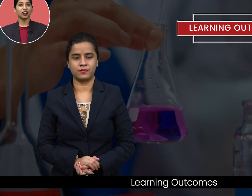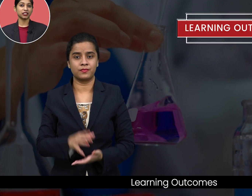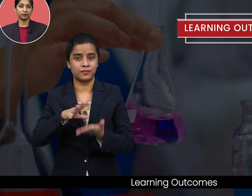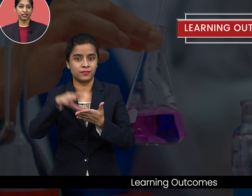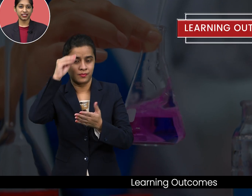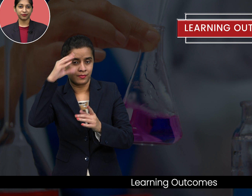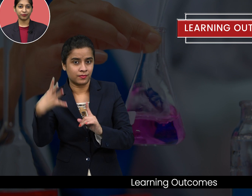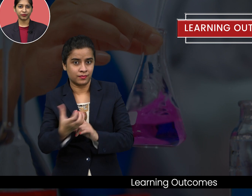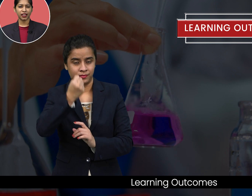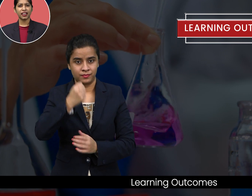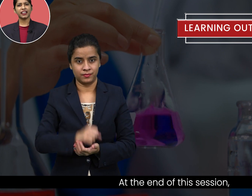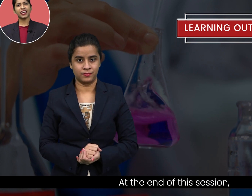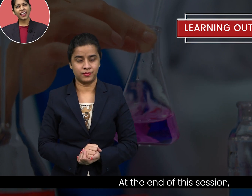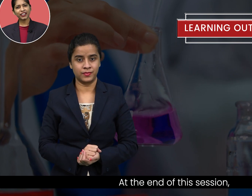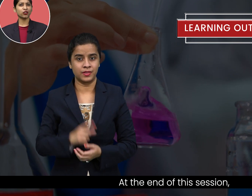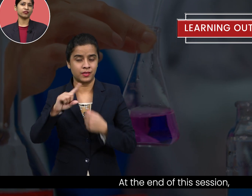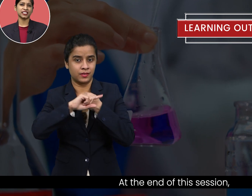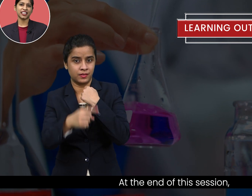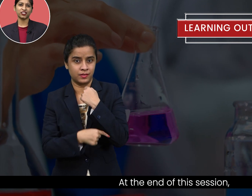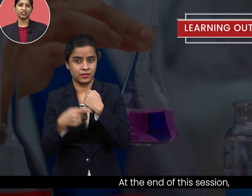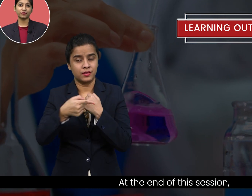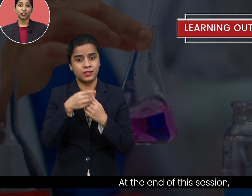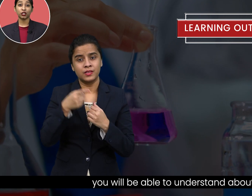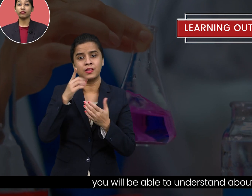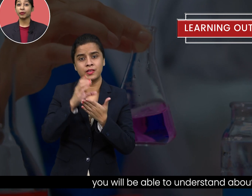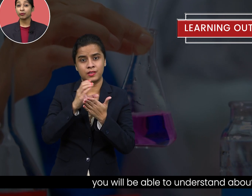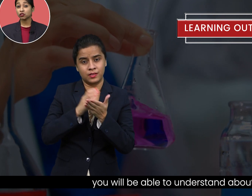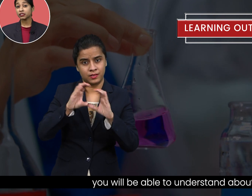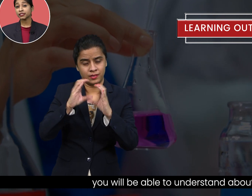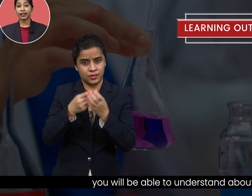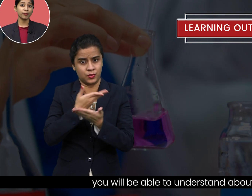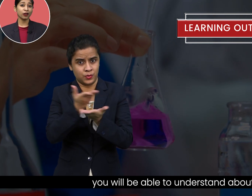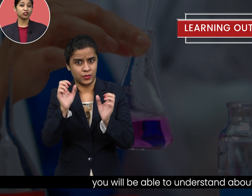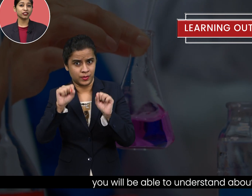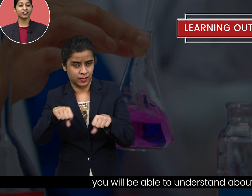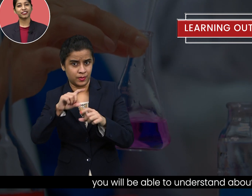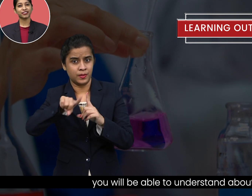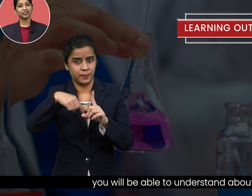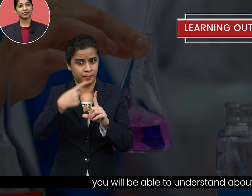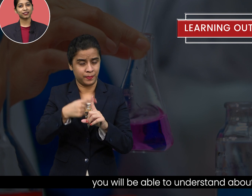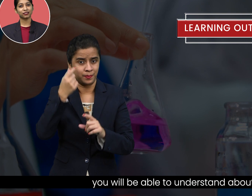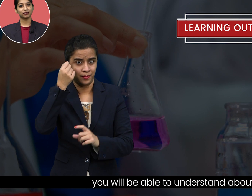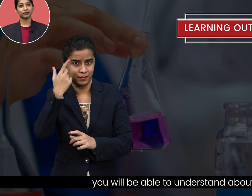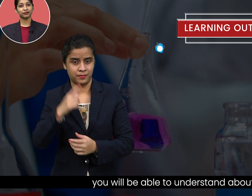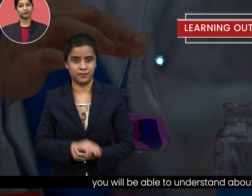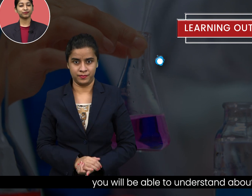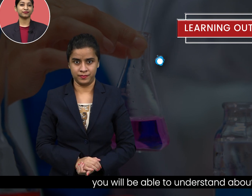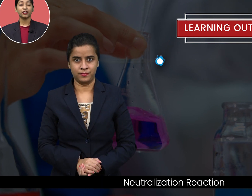Learning outcomes. At the end of this session, you will be able to understand about